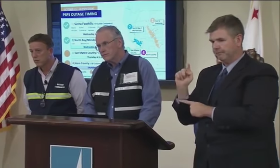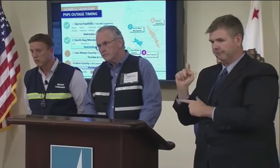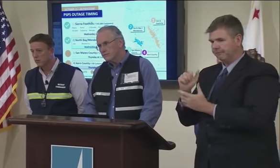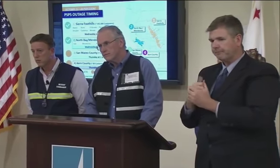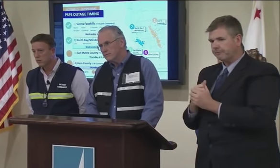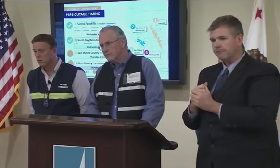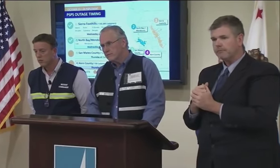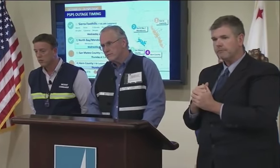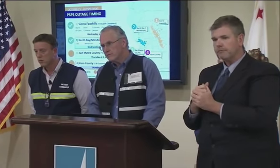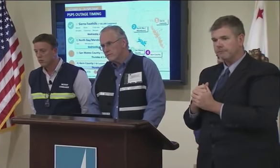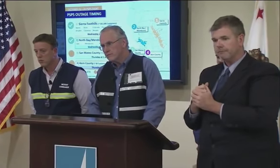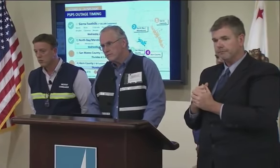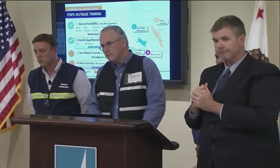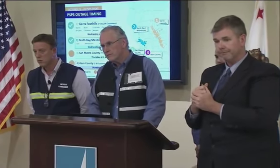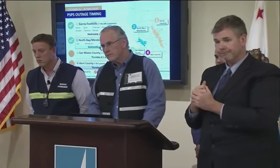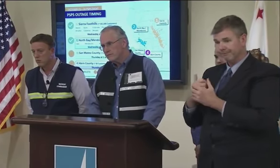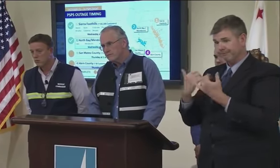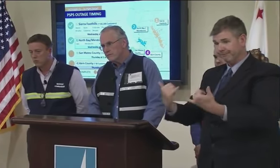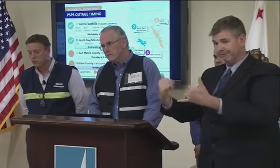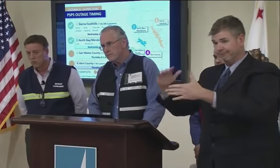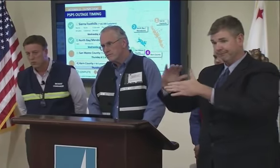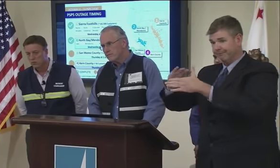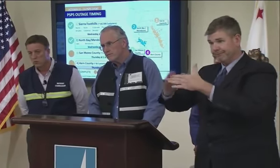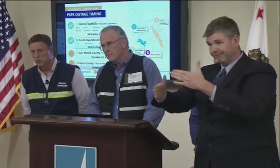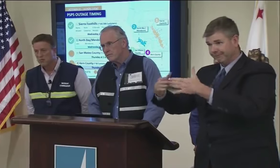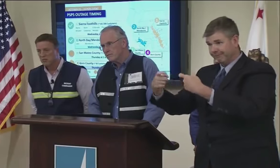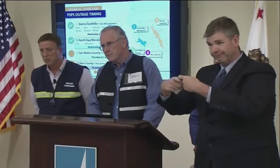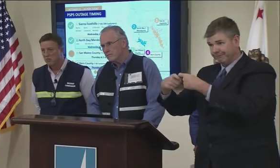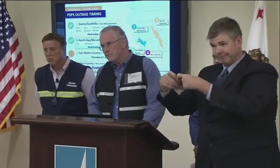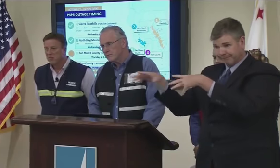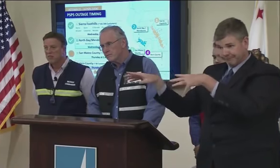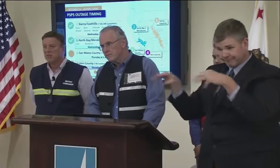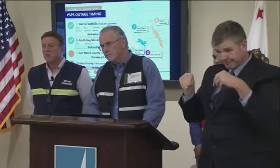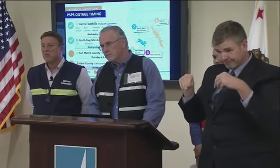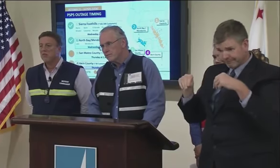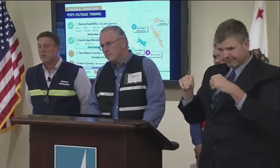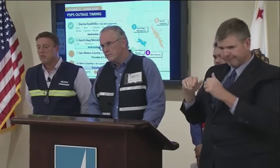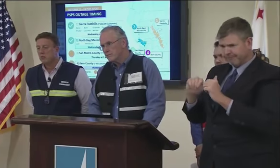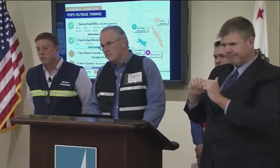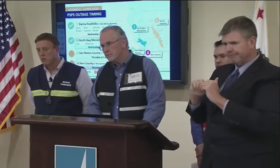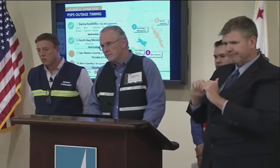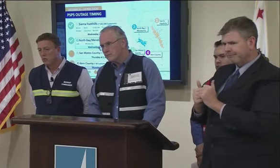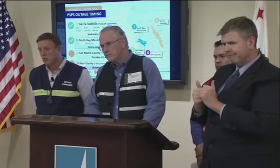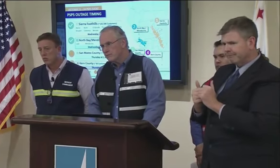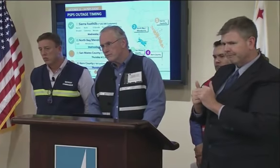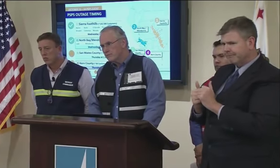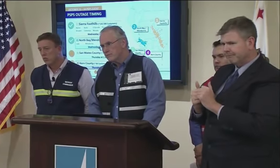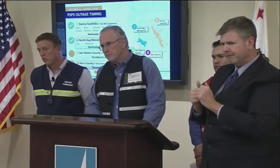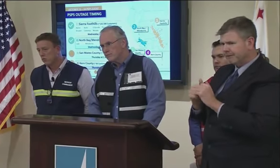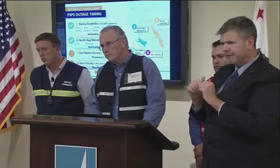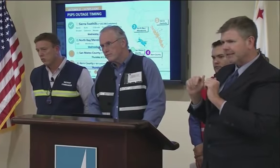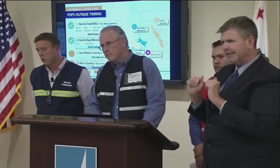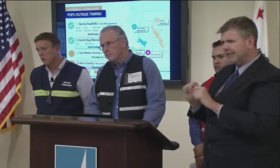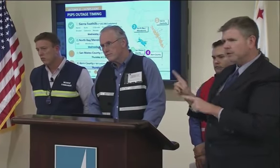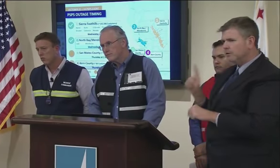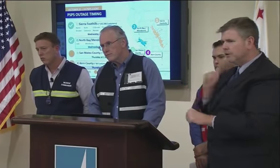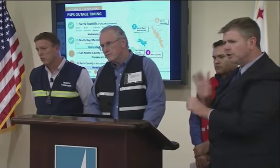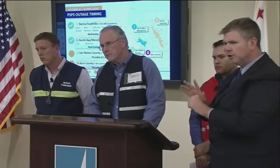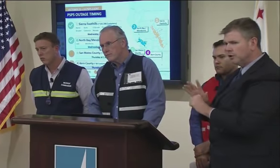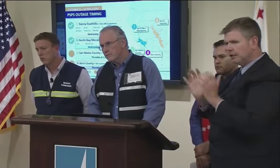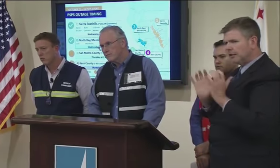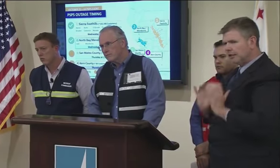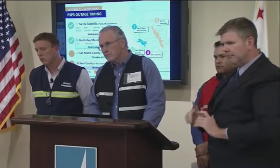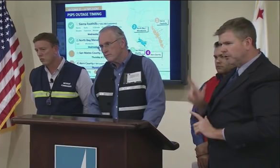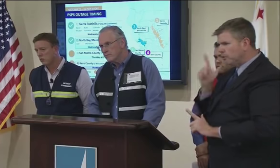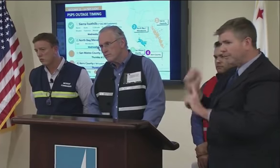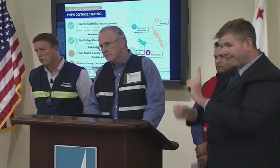this weekend, how exactly can you ensure or say that the customers that are affected with the